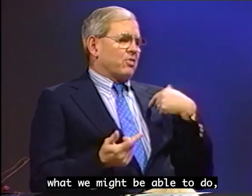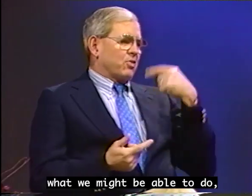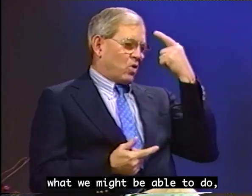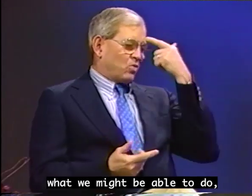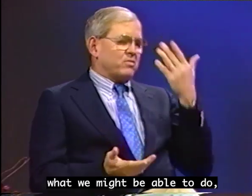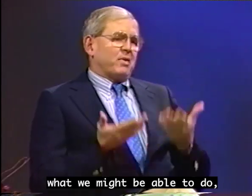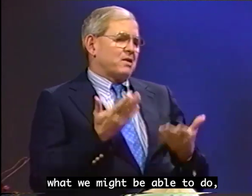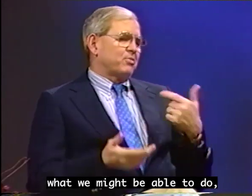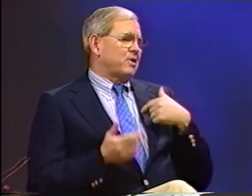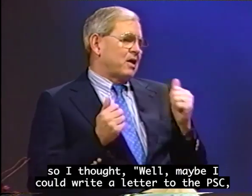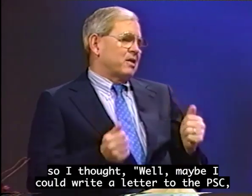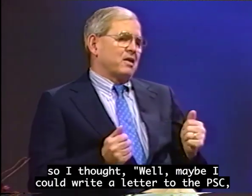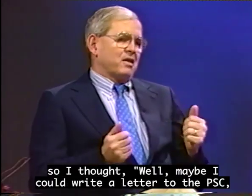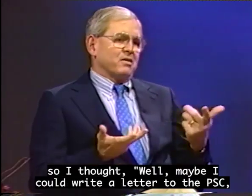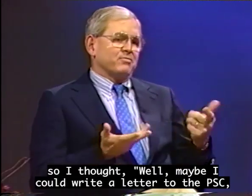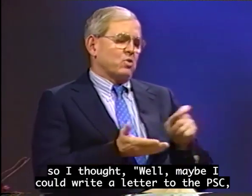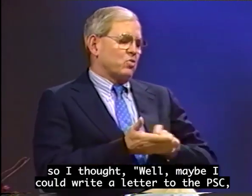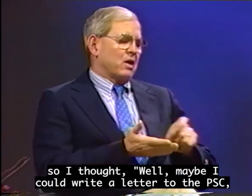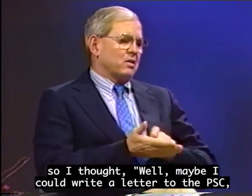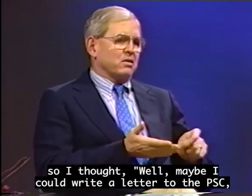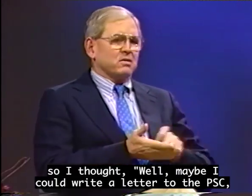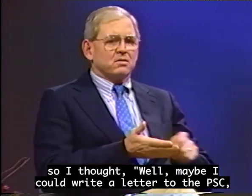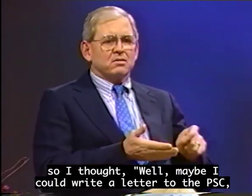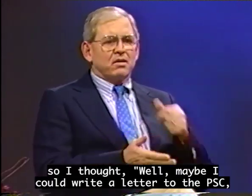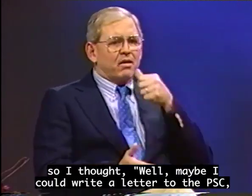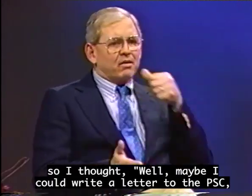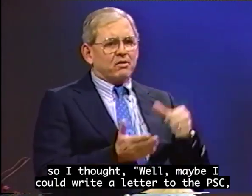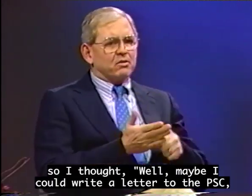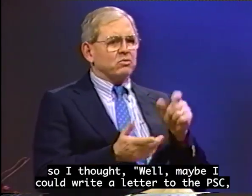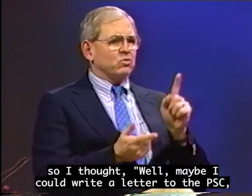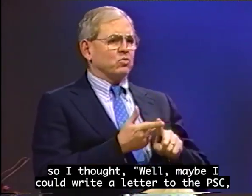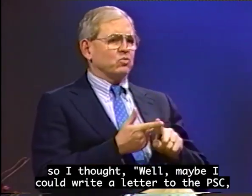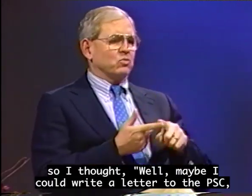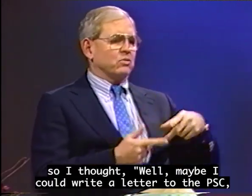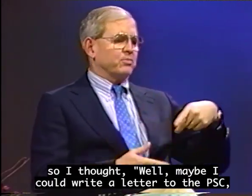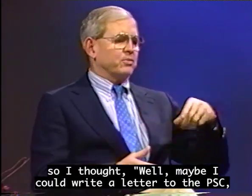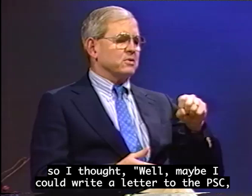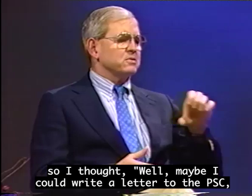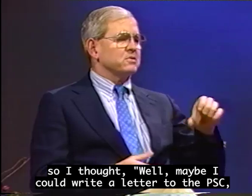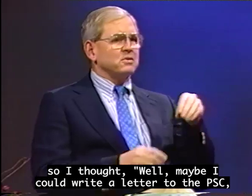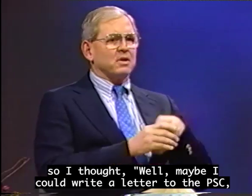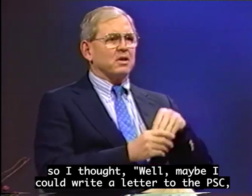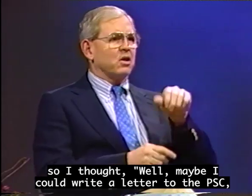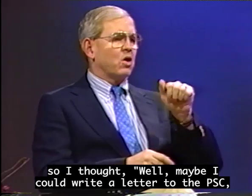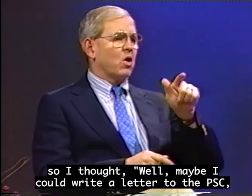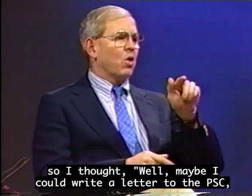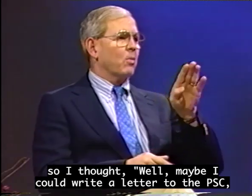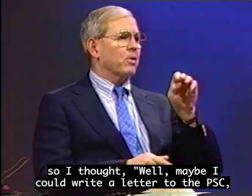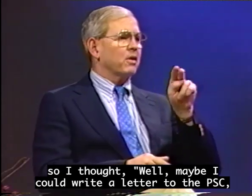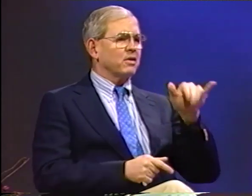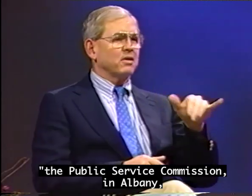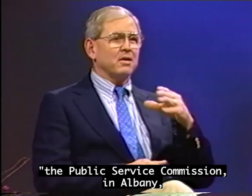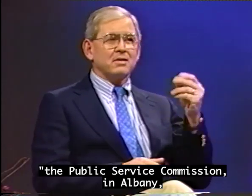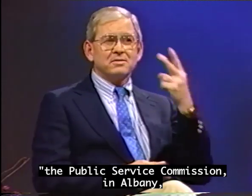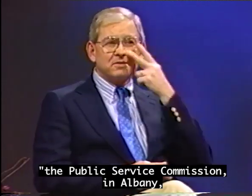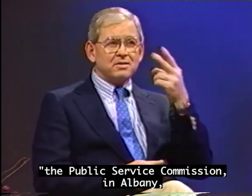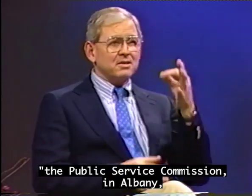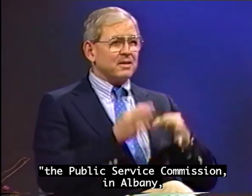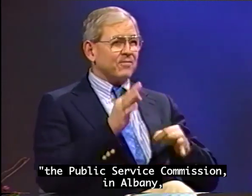able to do. So I thought, well, maybe I could write a letter to the PSC, the Public